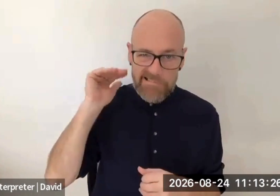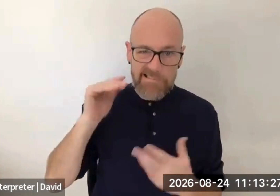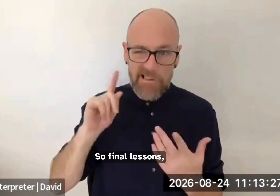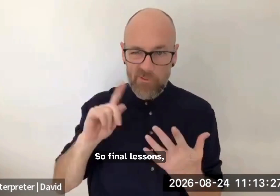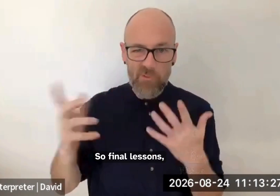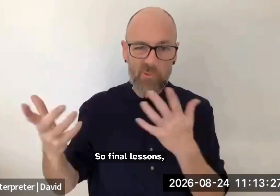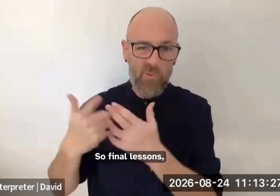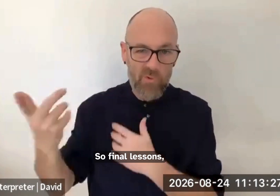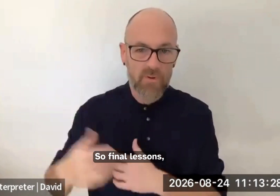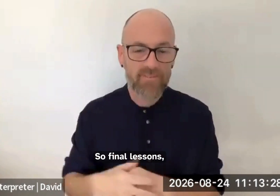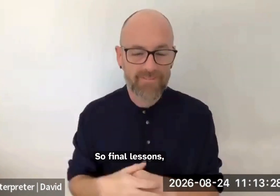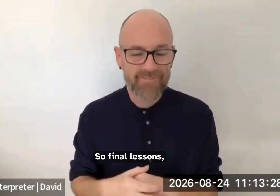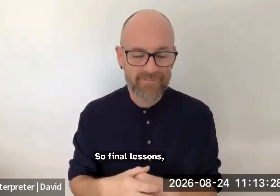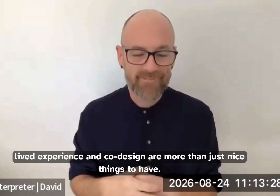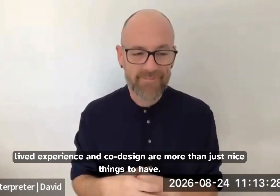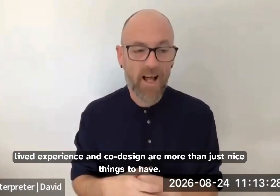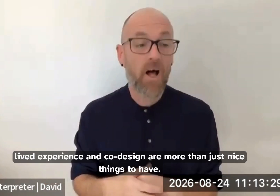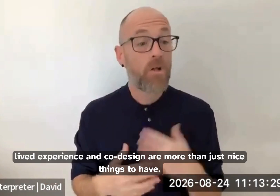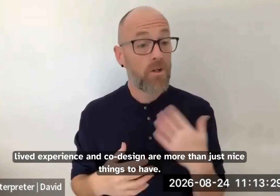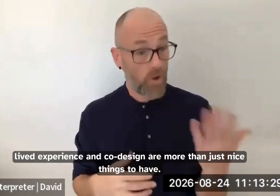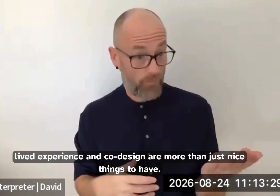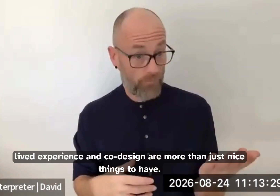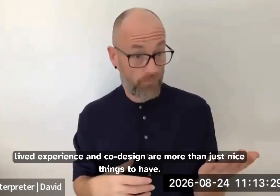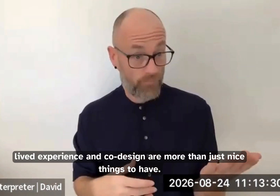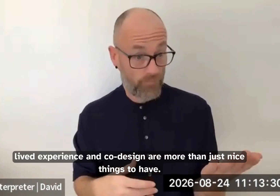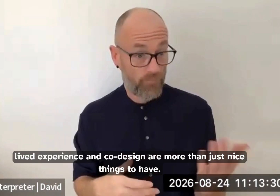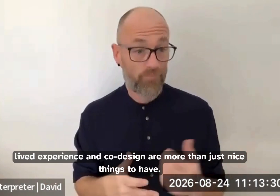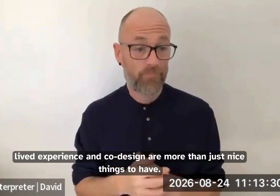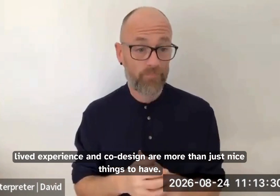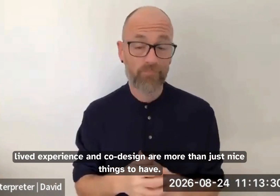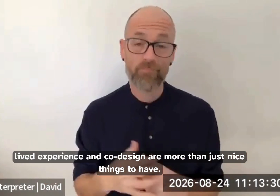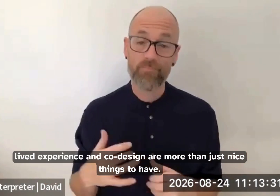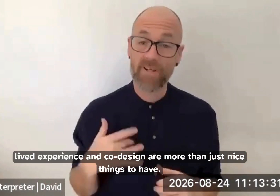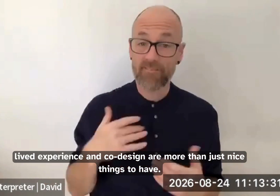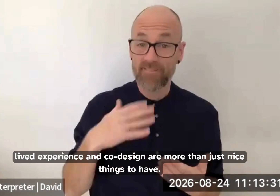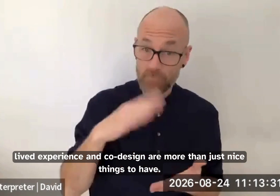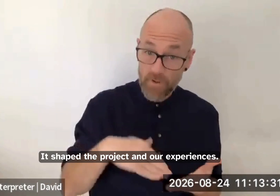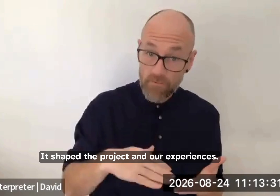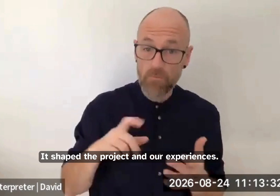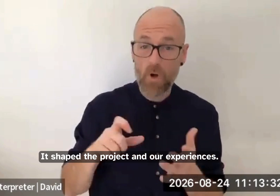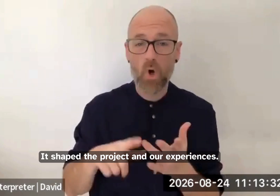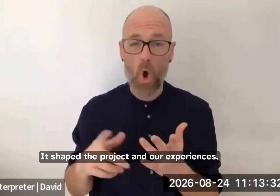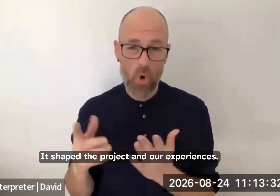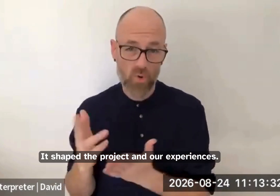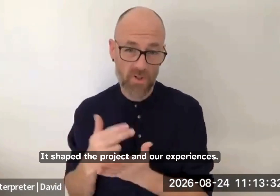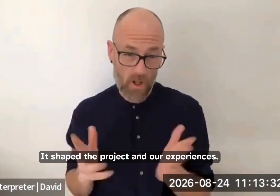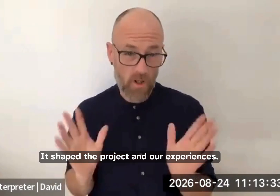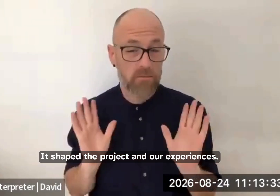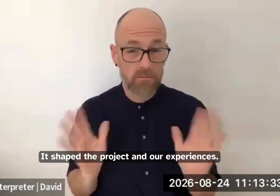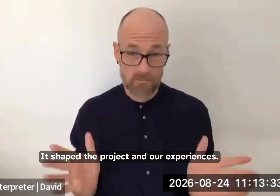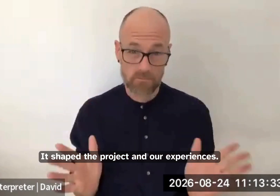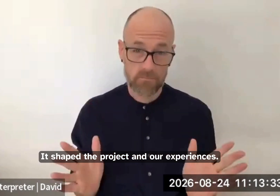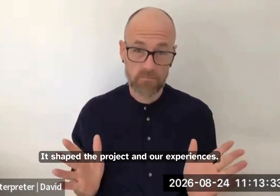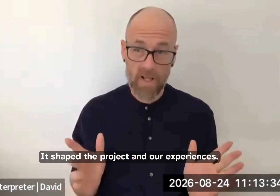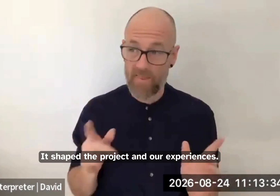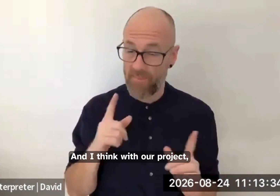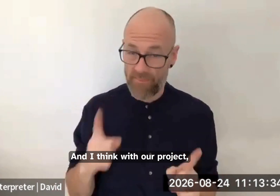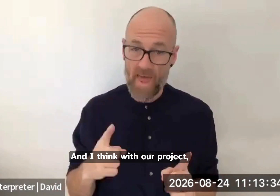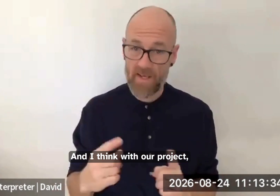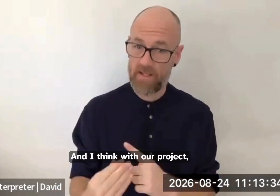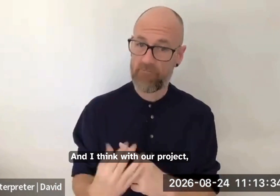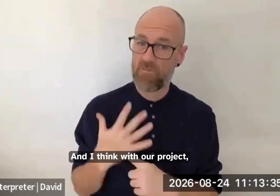Um, so final lessons lived experience in co-design are more than just nice things to have. It shaped the project and our